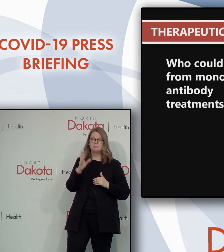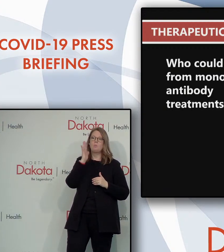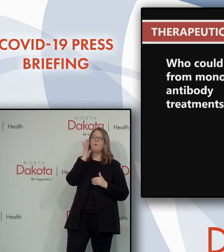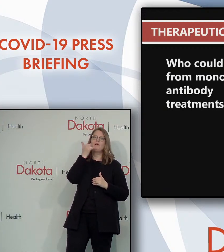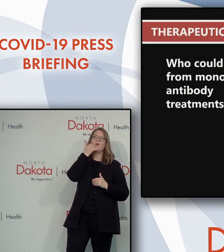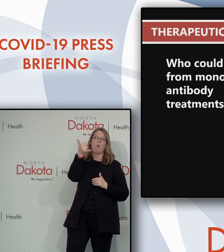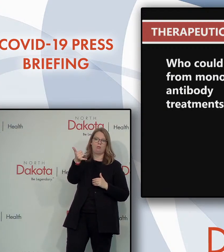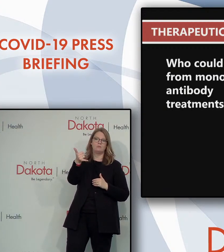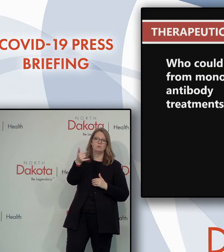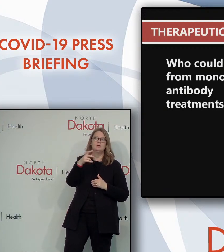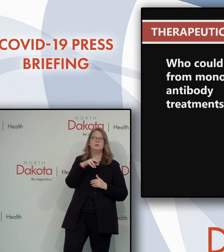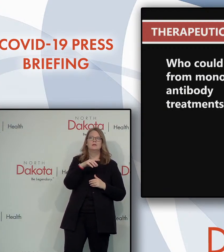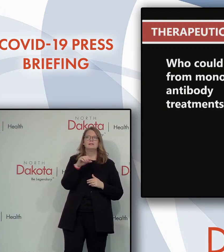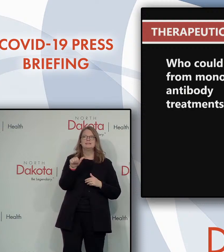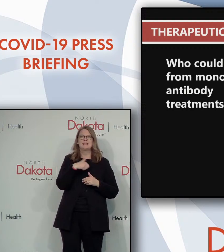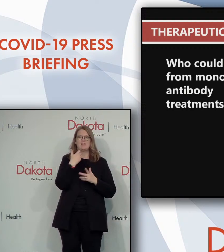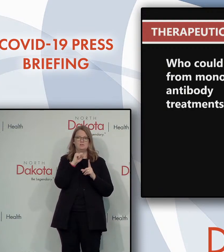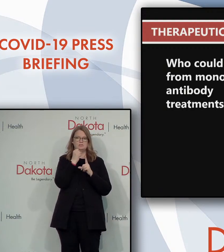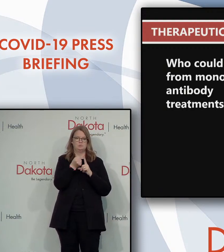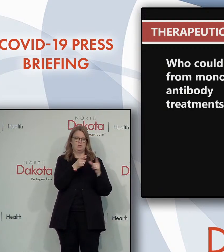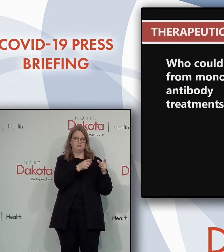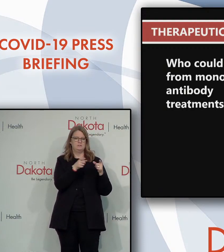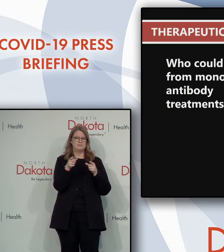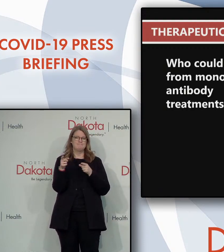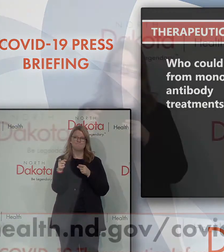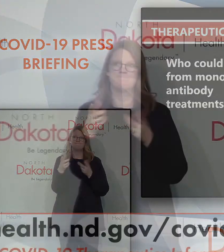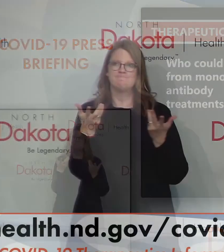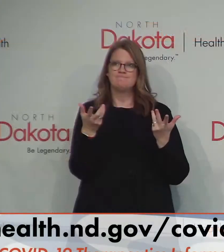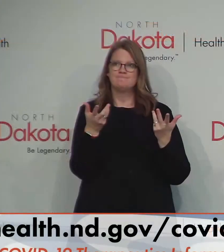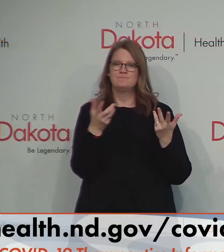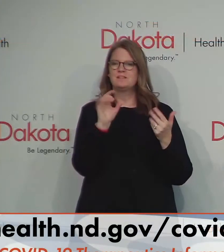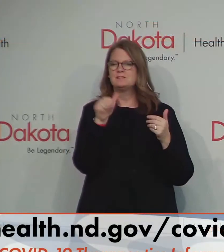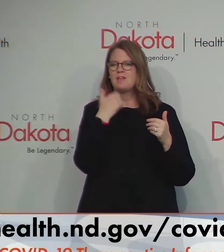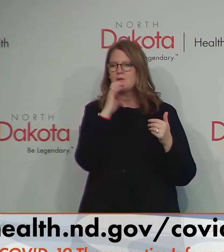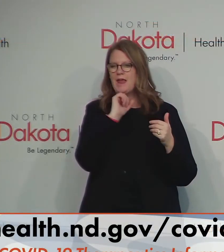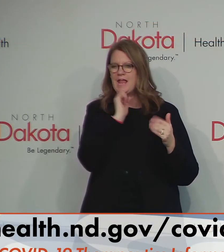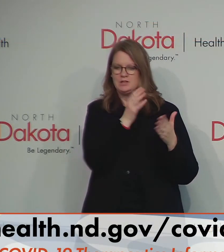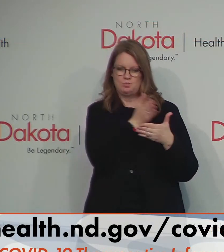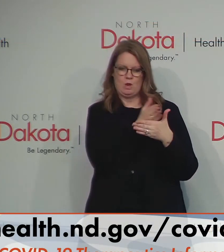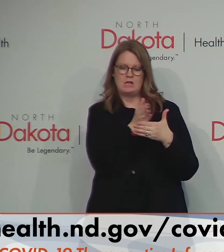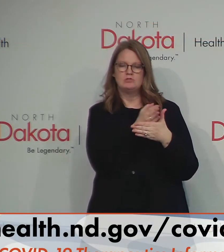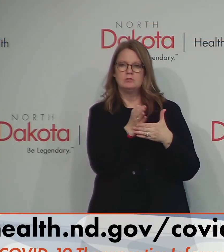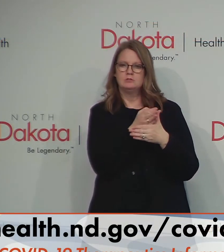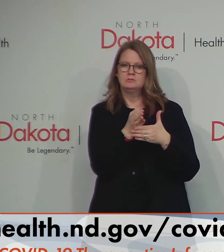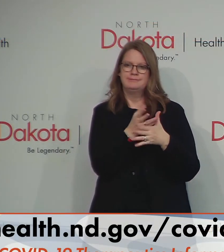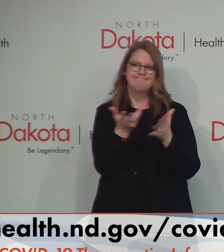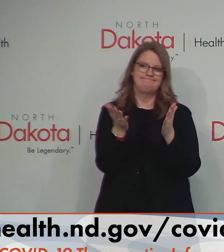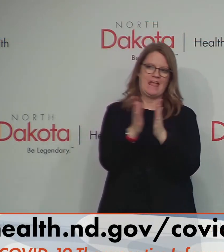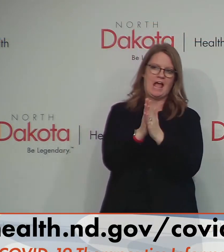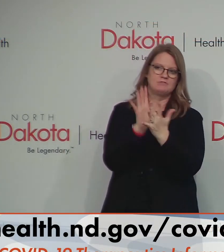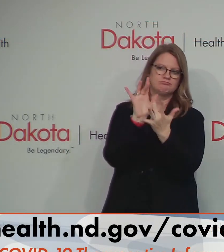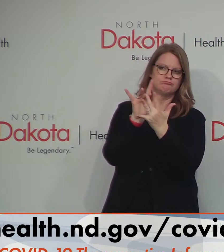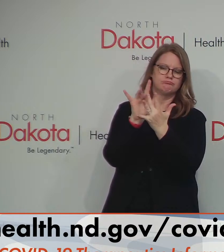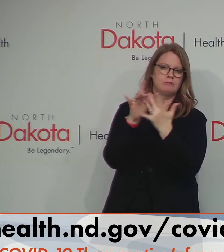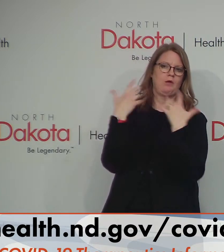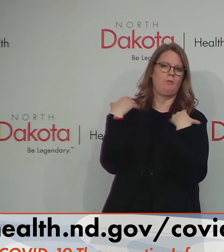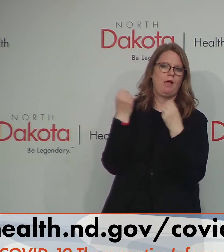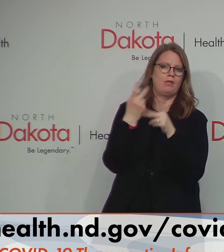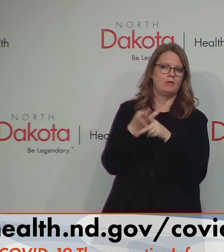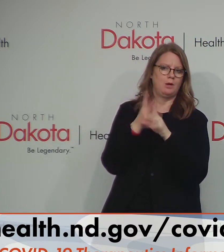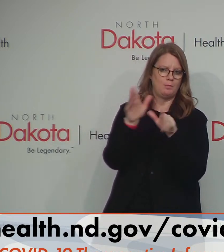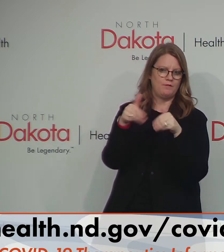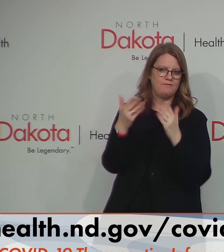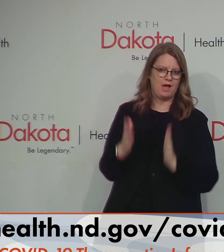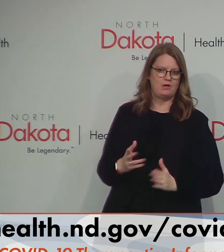to you. If you're in these other cases, make sure that you are talking to your healthcare provider or visiting our call